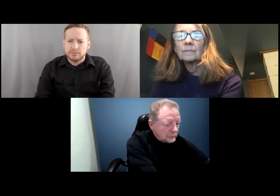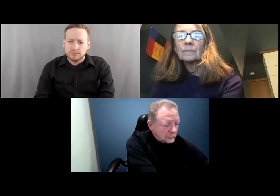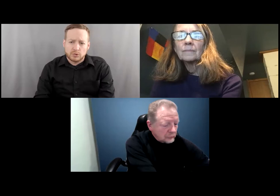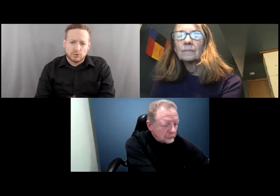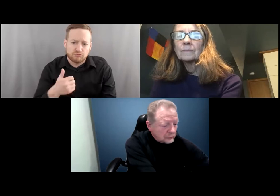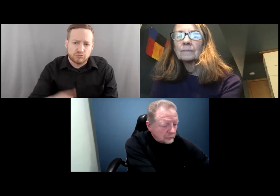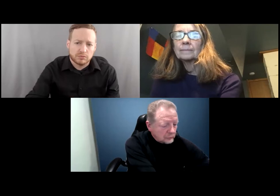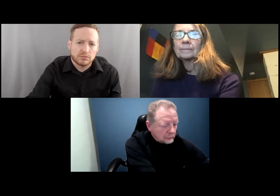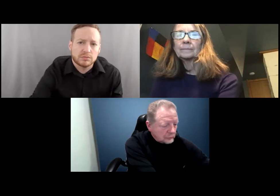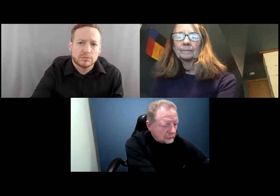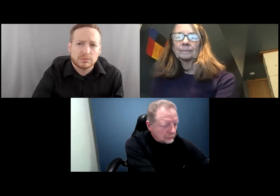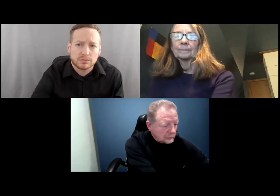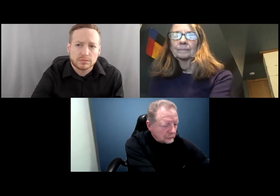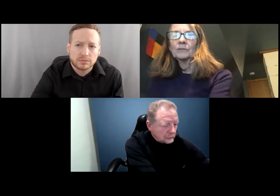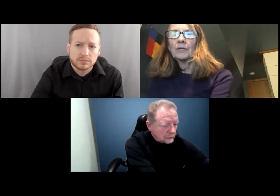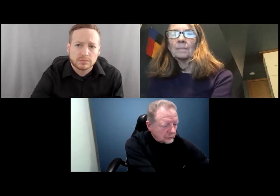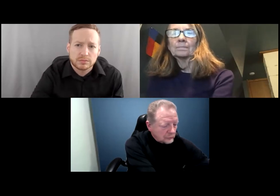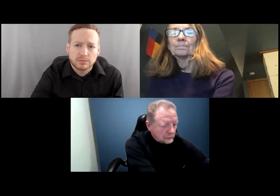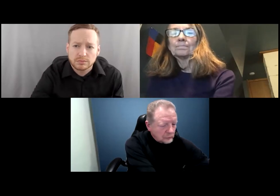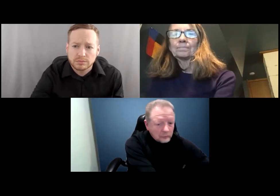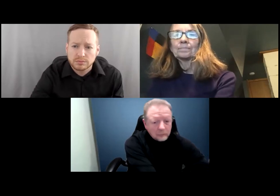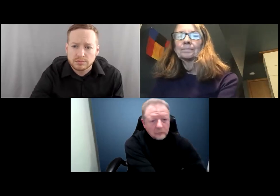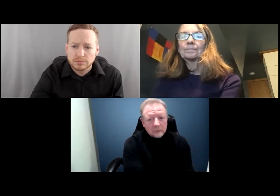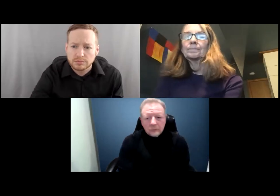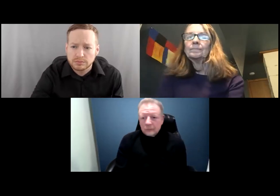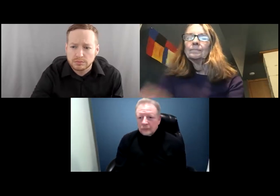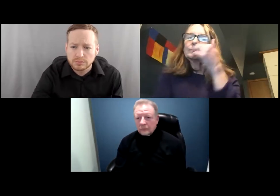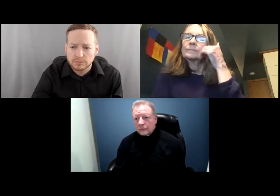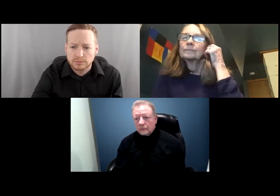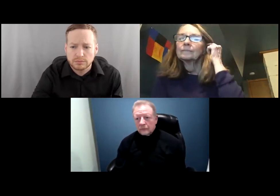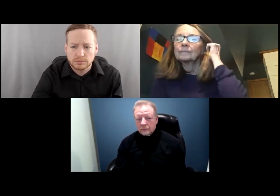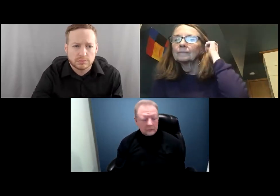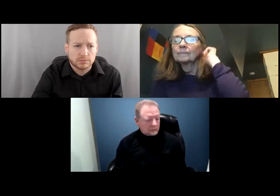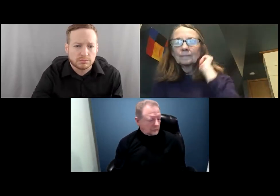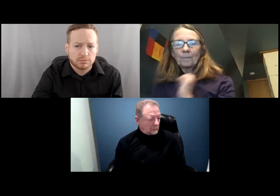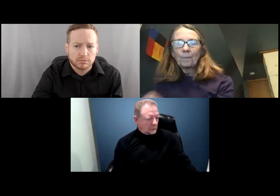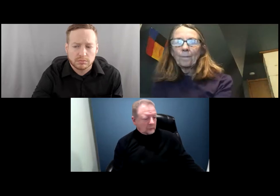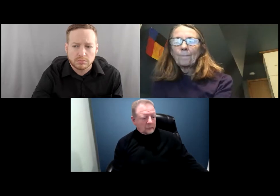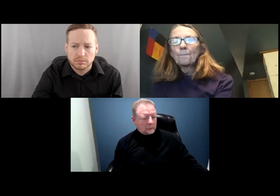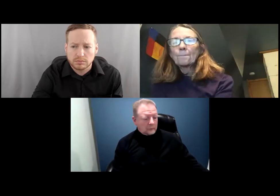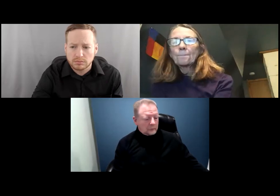Okay.